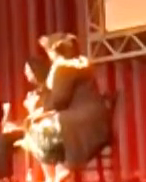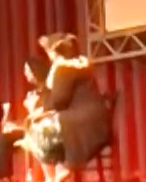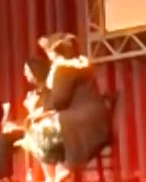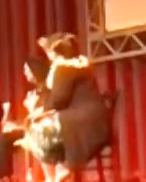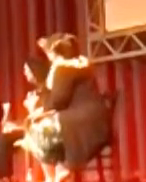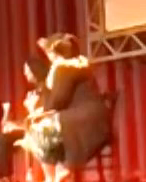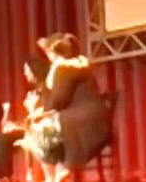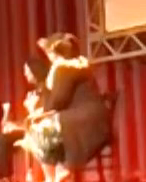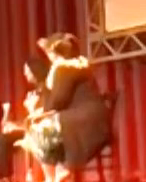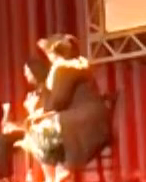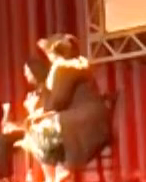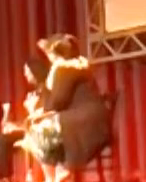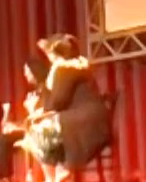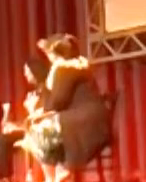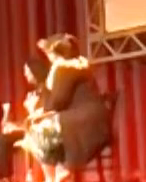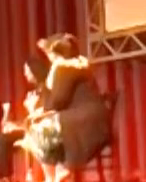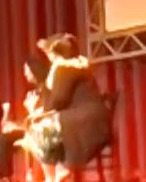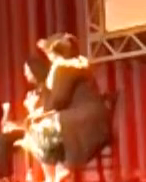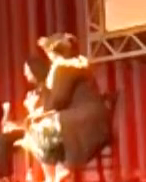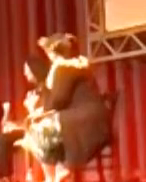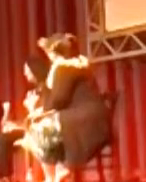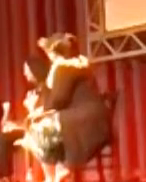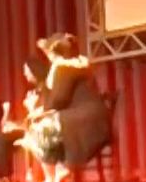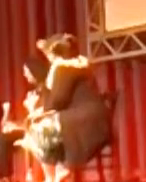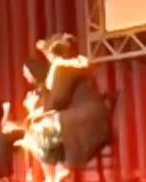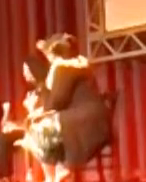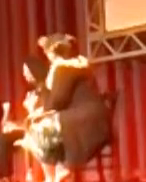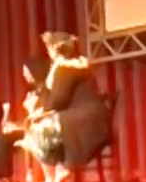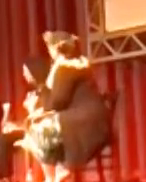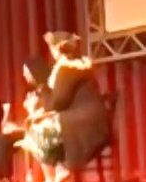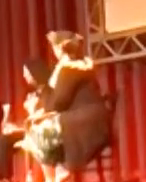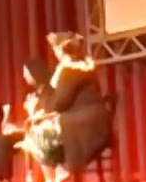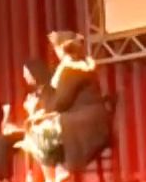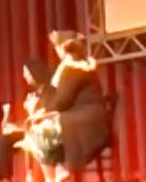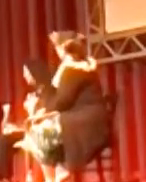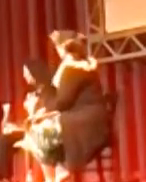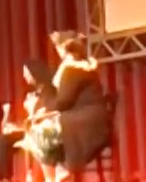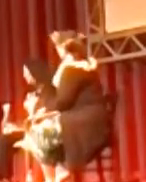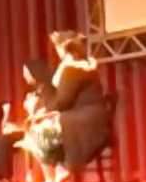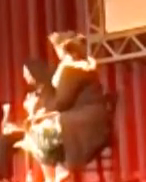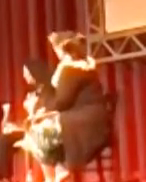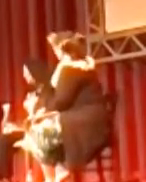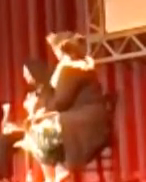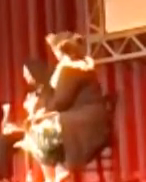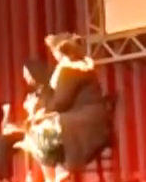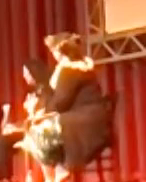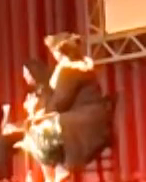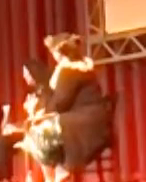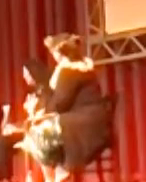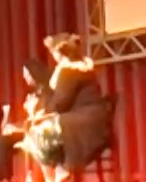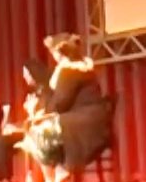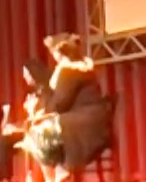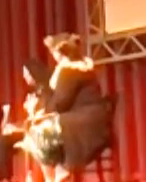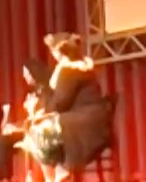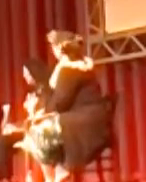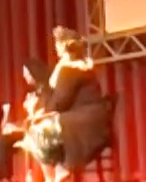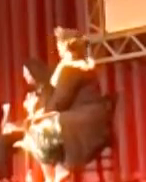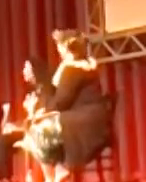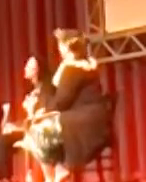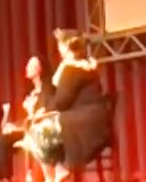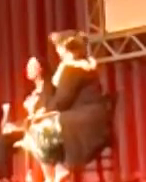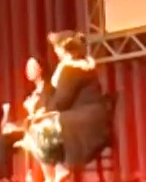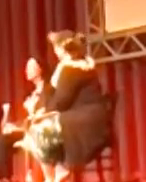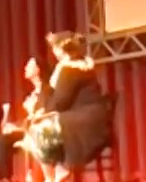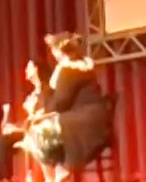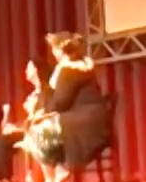to Nothing Micro and Micronesian, all the performances here is this image of navigation and